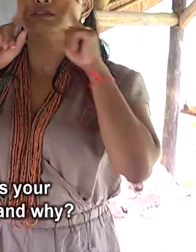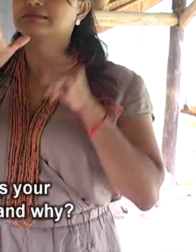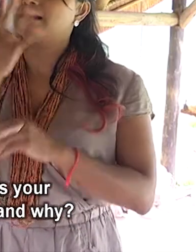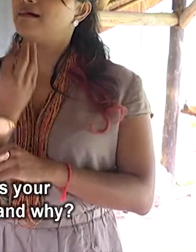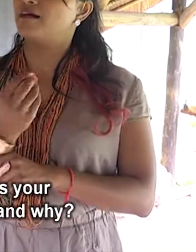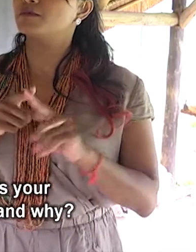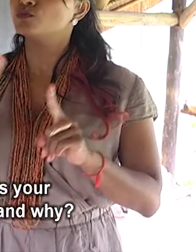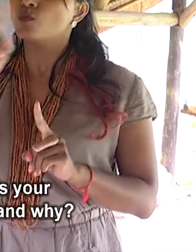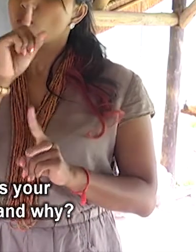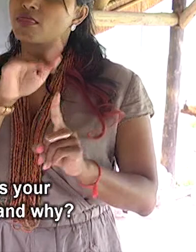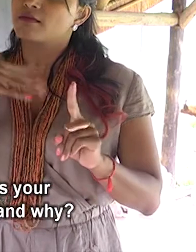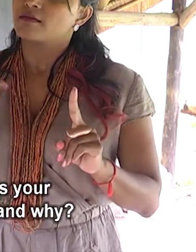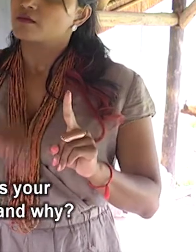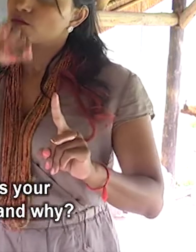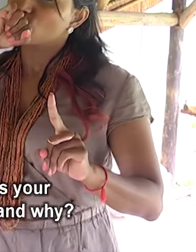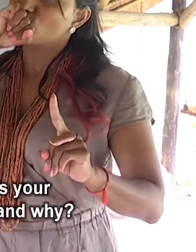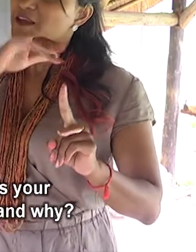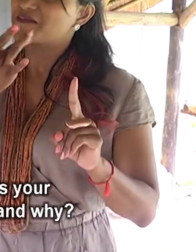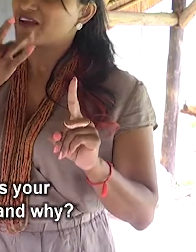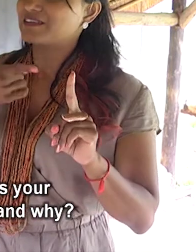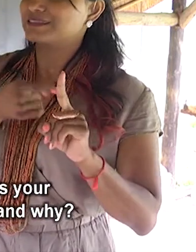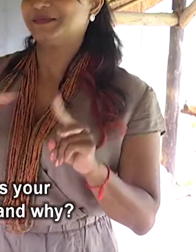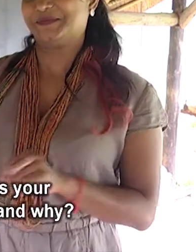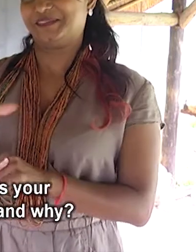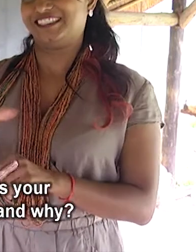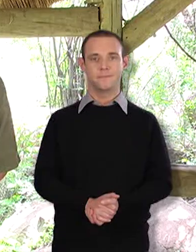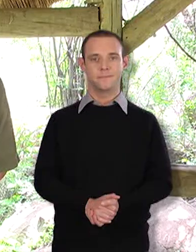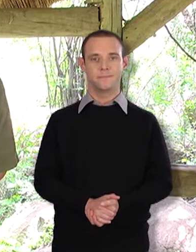Which is your favorite and why?